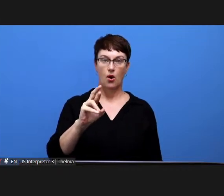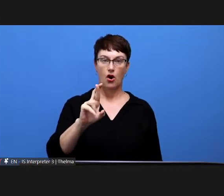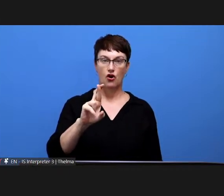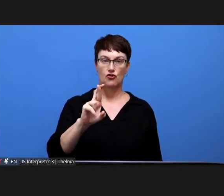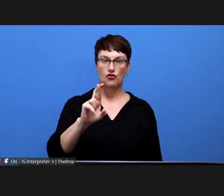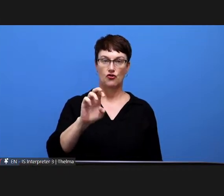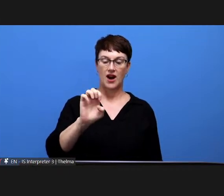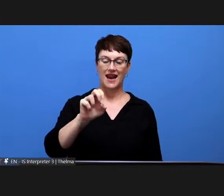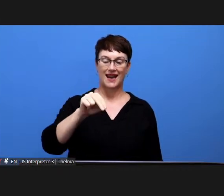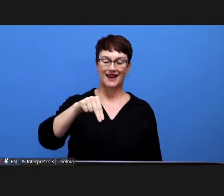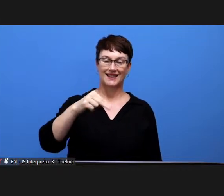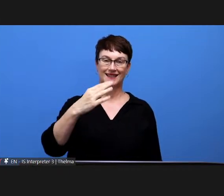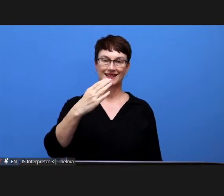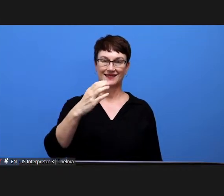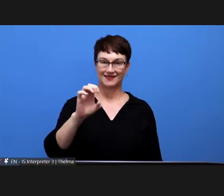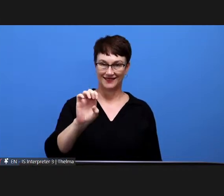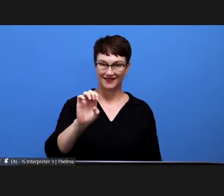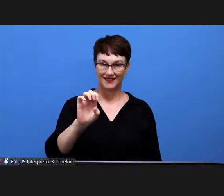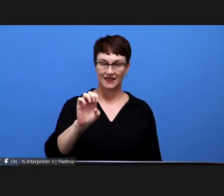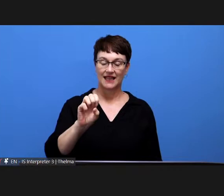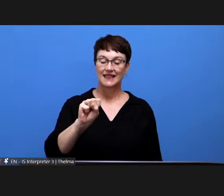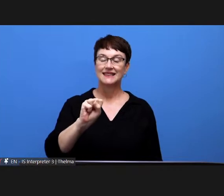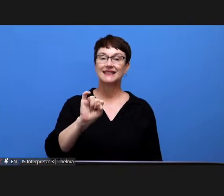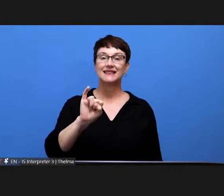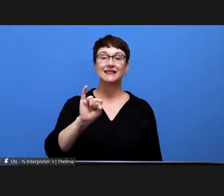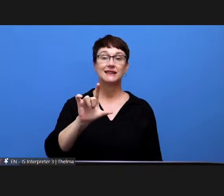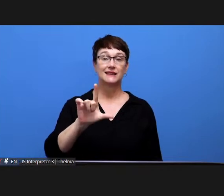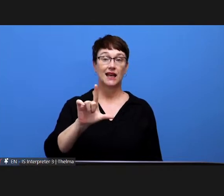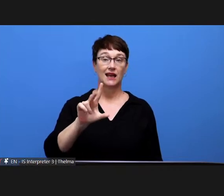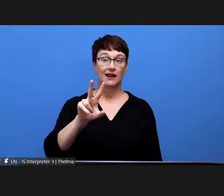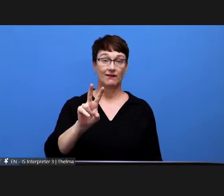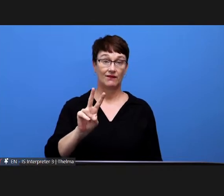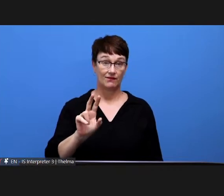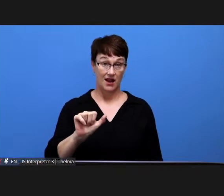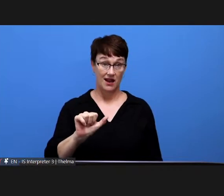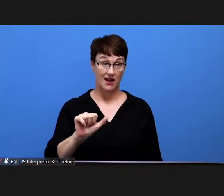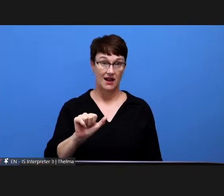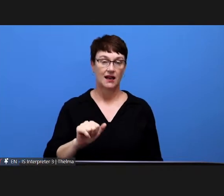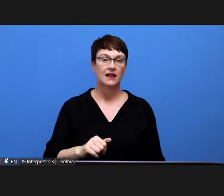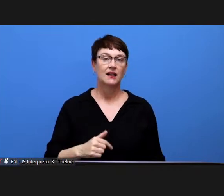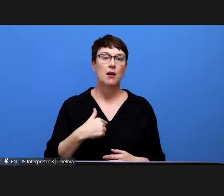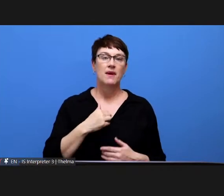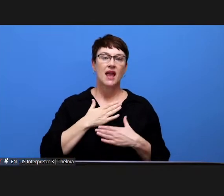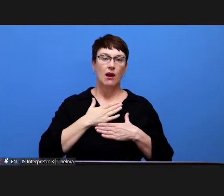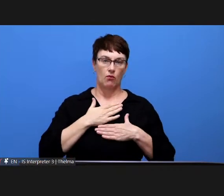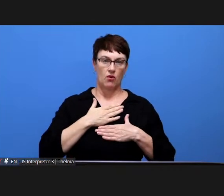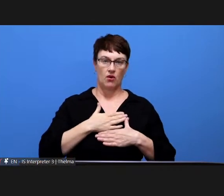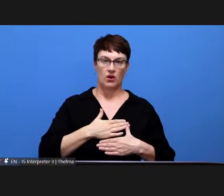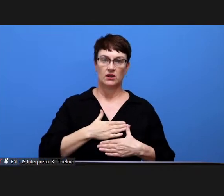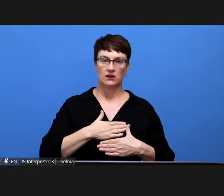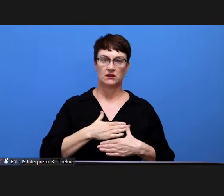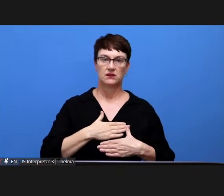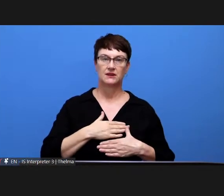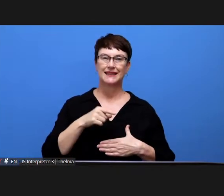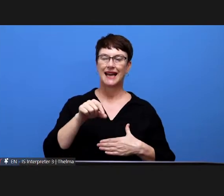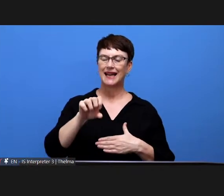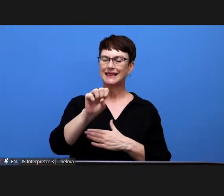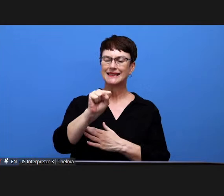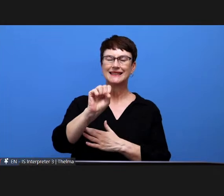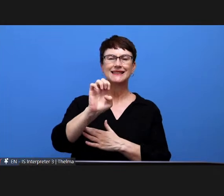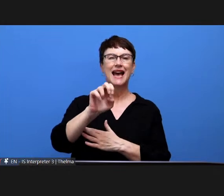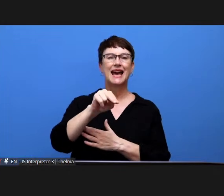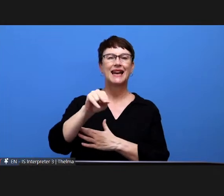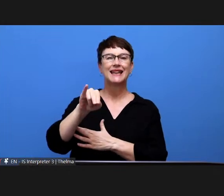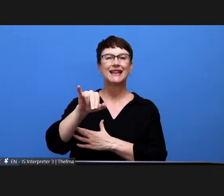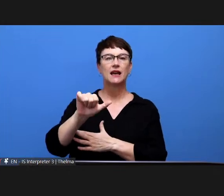And I'll start by saying that Kenya prides itself for a whole of society and all of government approach,